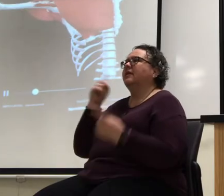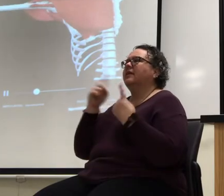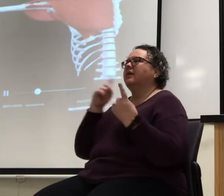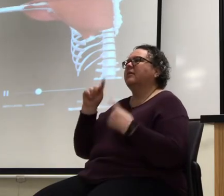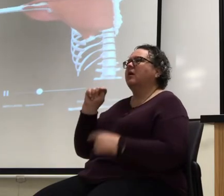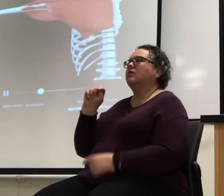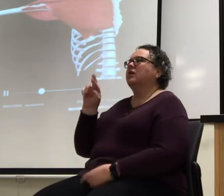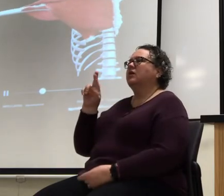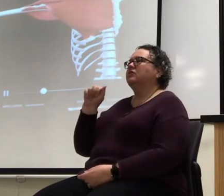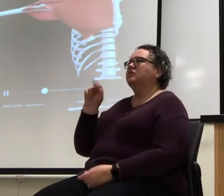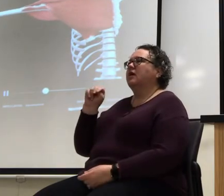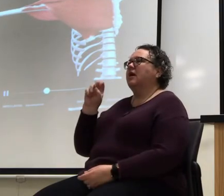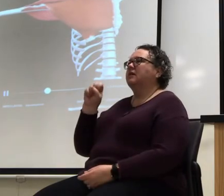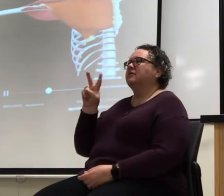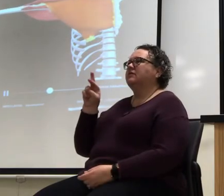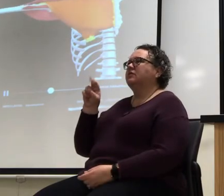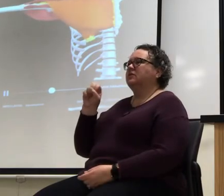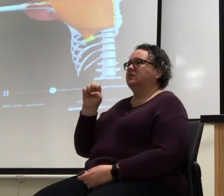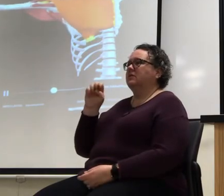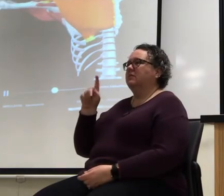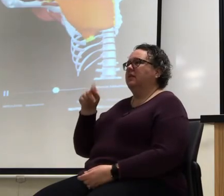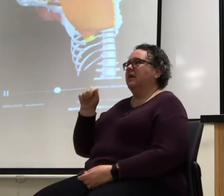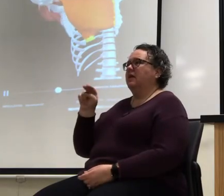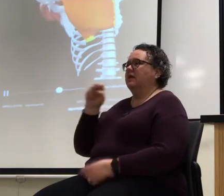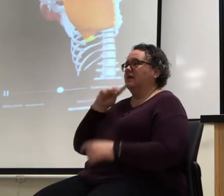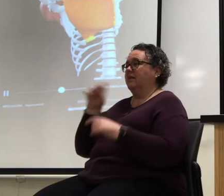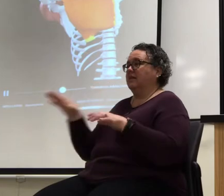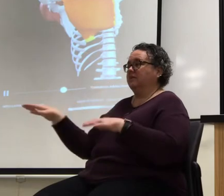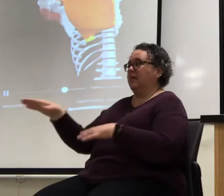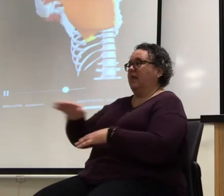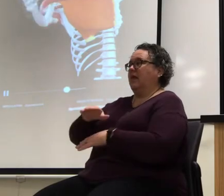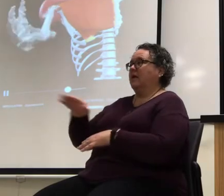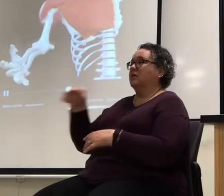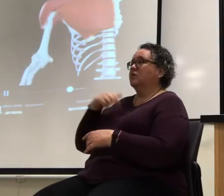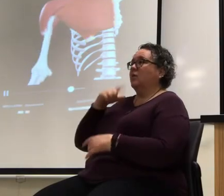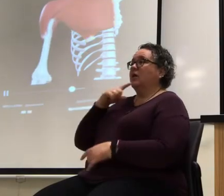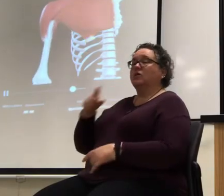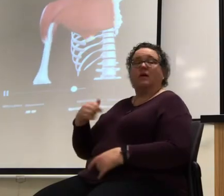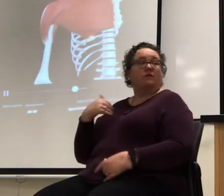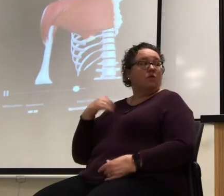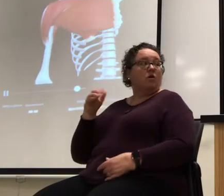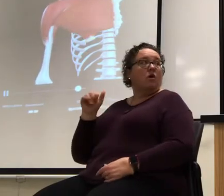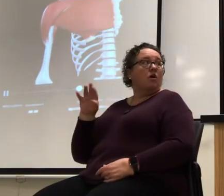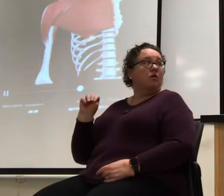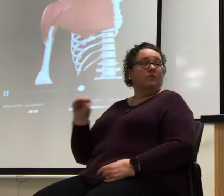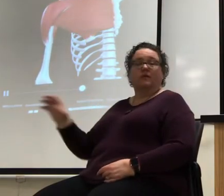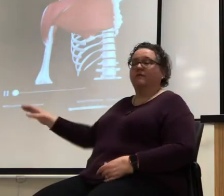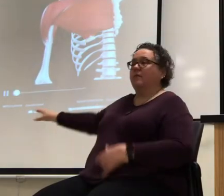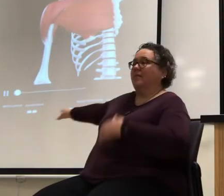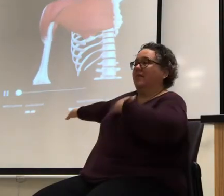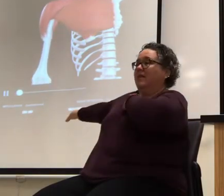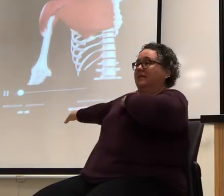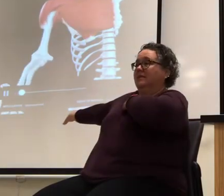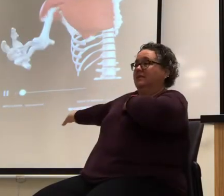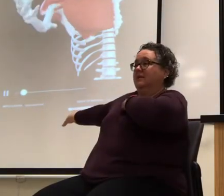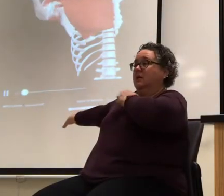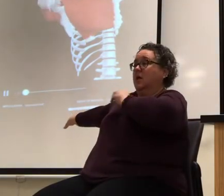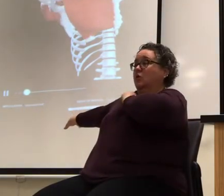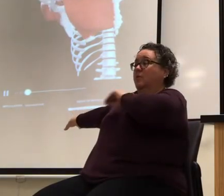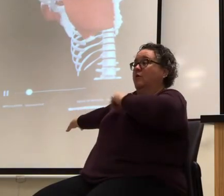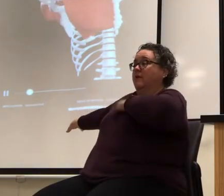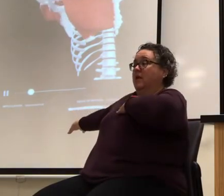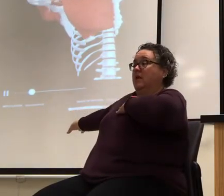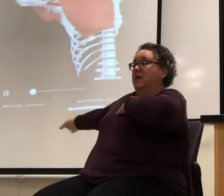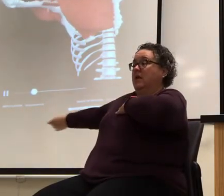plane. This is movement in the transverse plane, right? This plane here. So when you bring your arm from this position in,